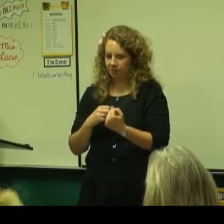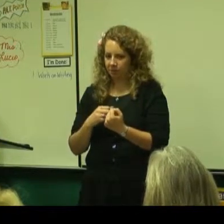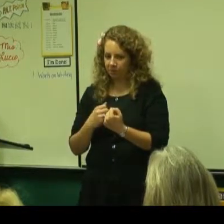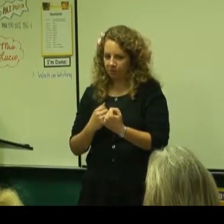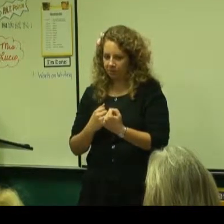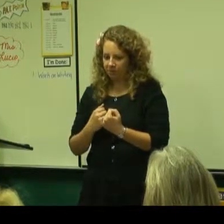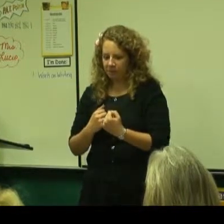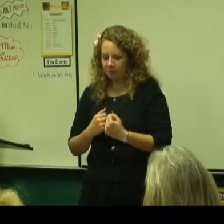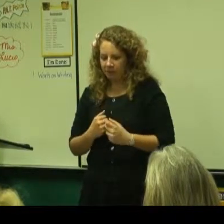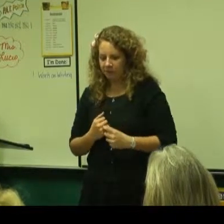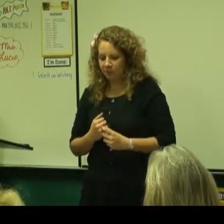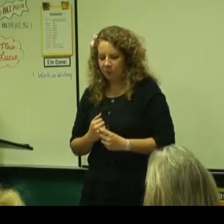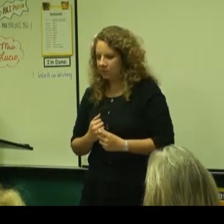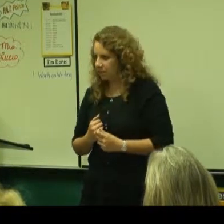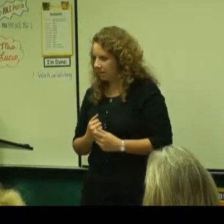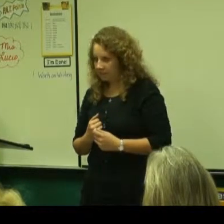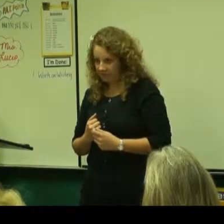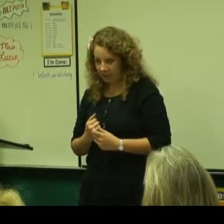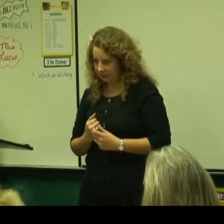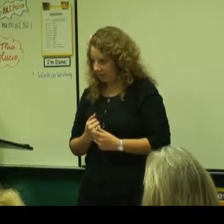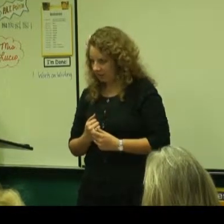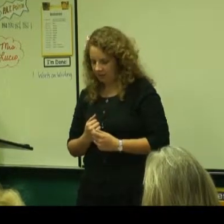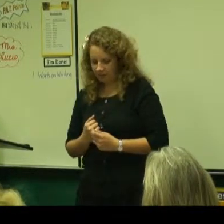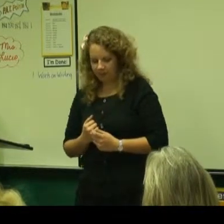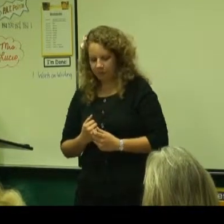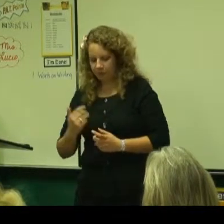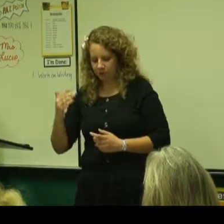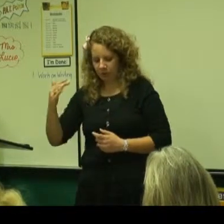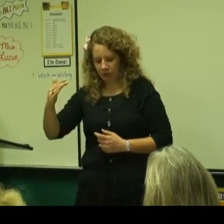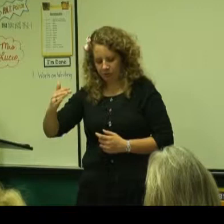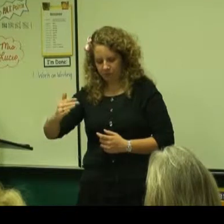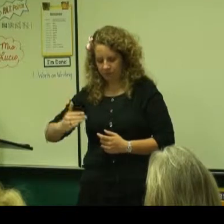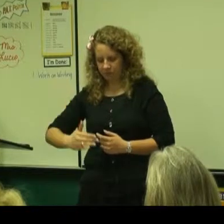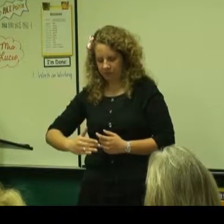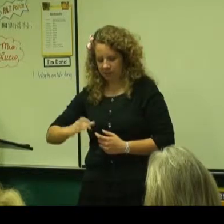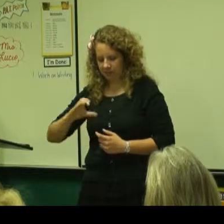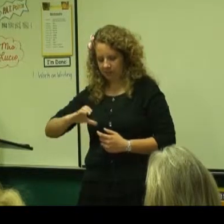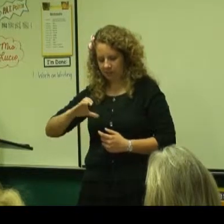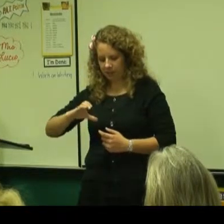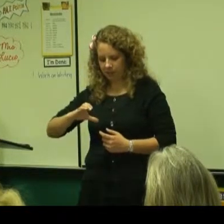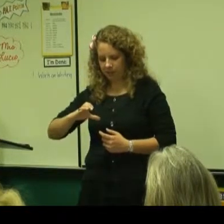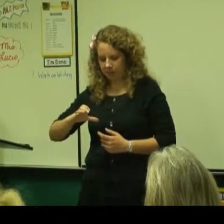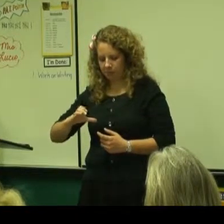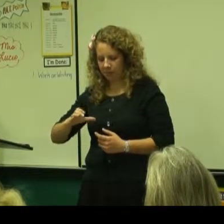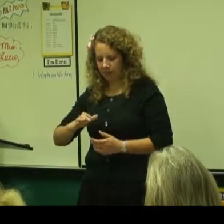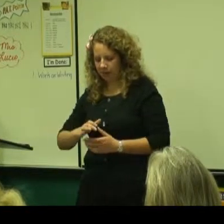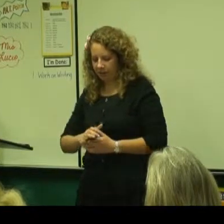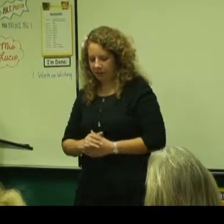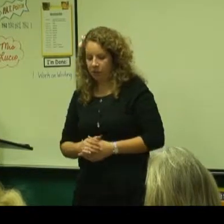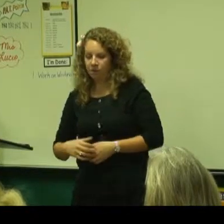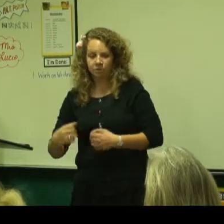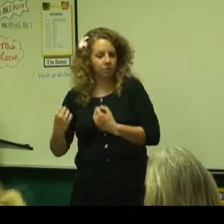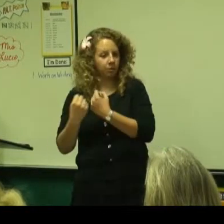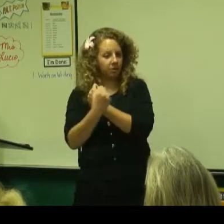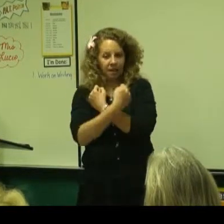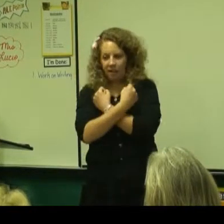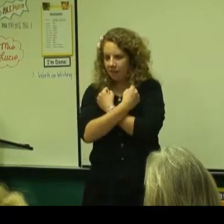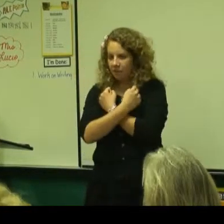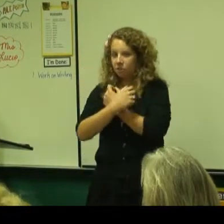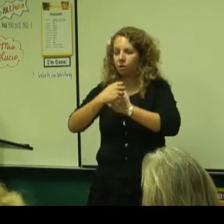egotistical. But if you do it with the negative head nod, which are all the ones in this like little segment right here, so love. So